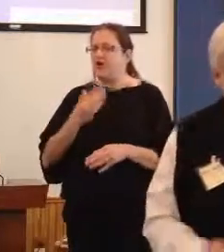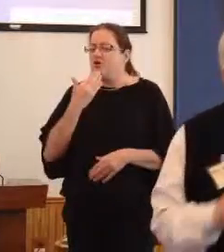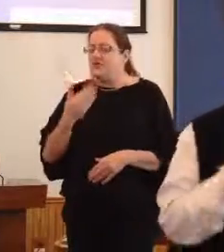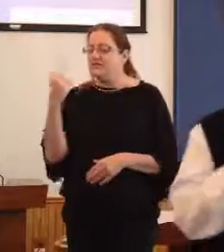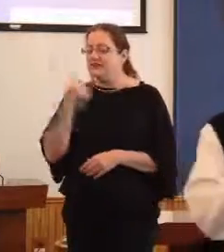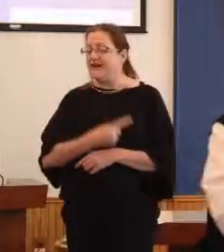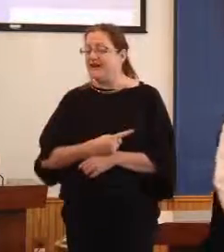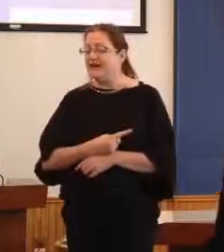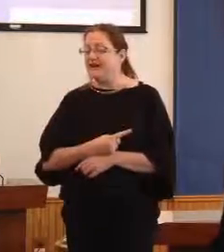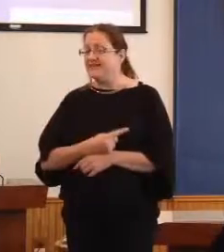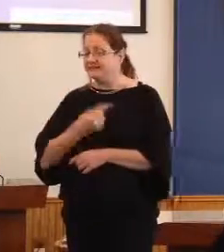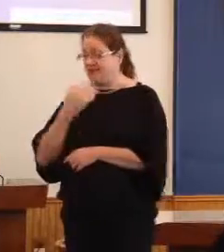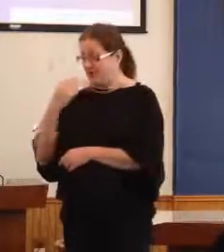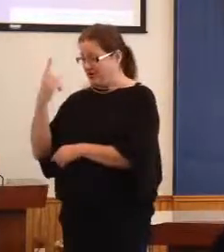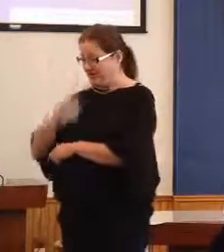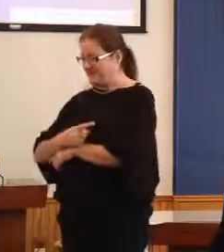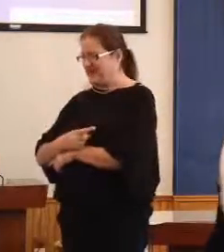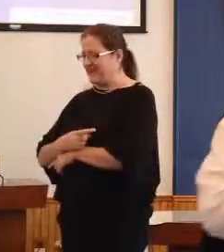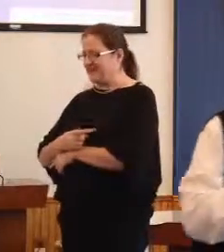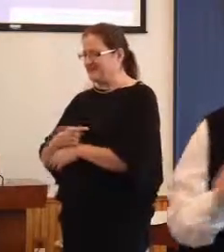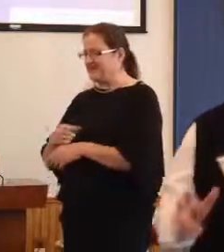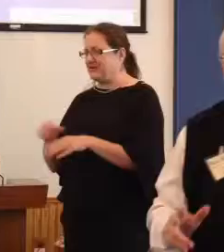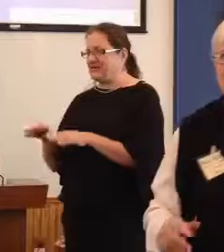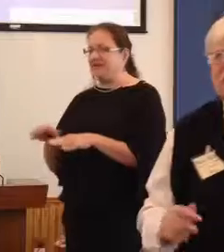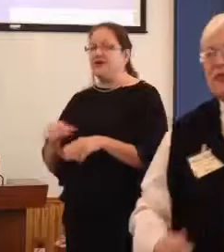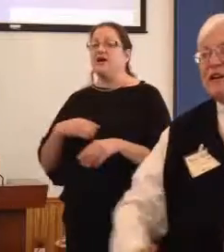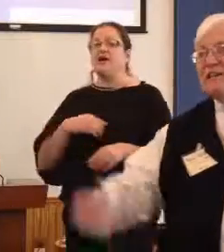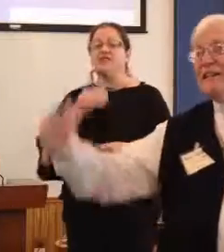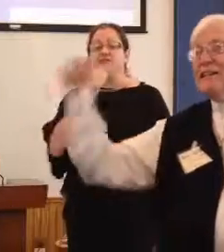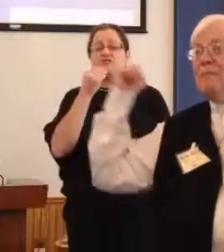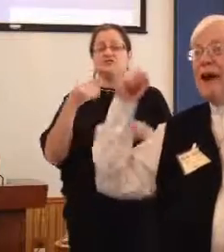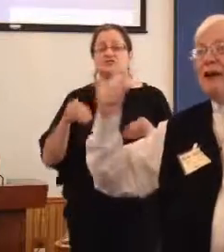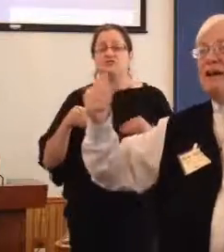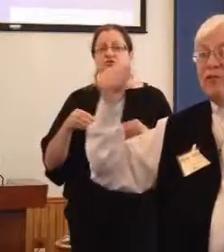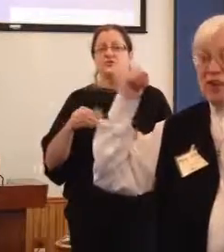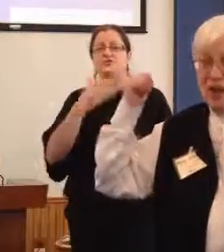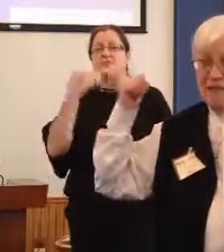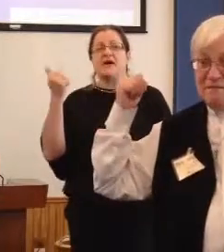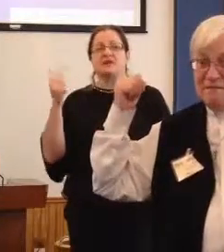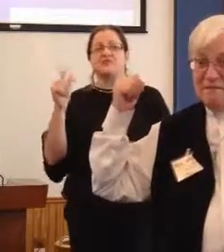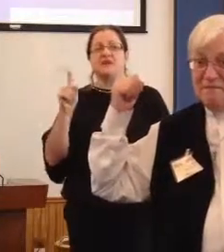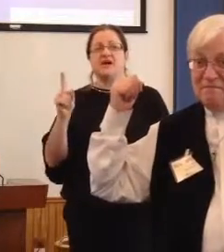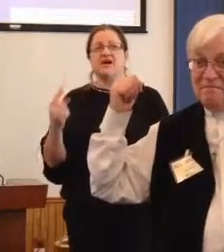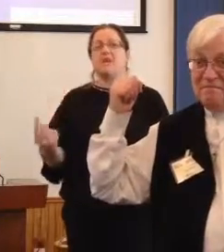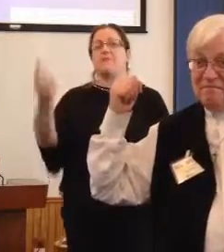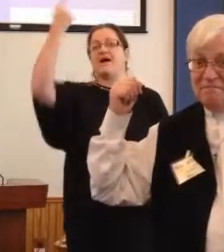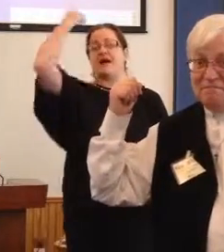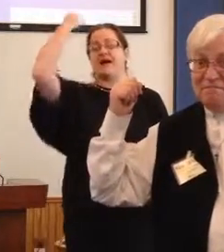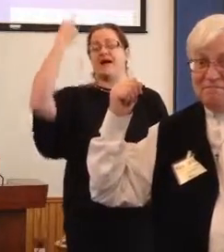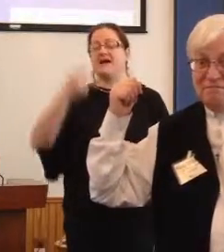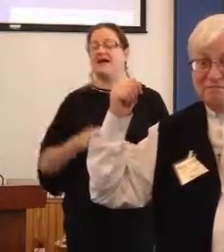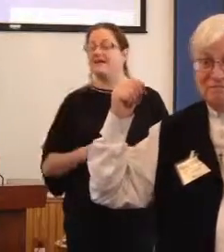days, the best parking place at the grocery store is at the back of the lot.